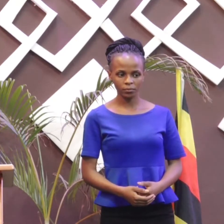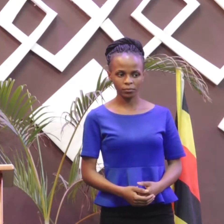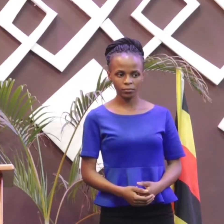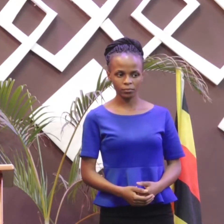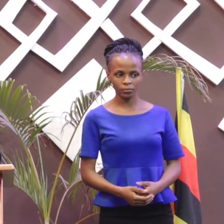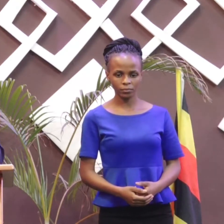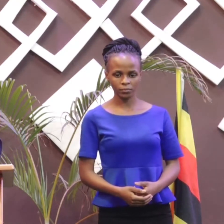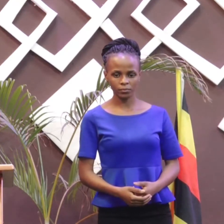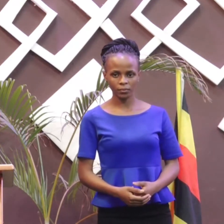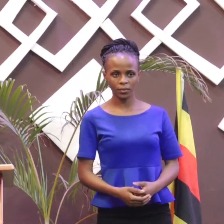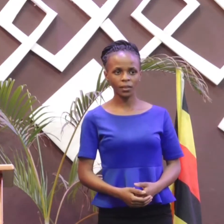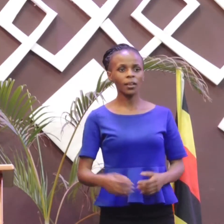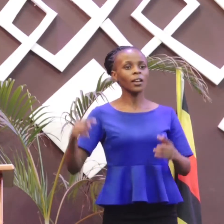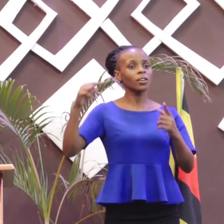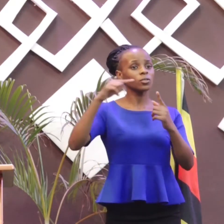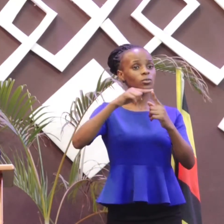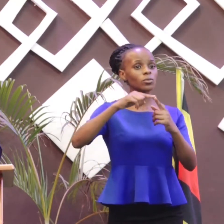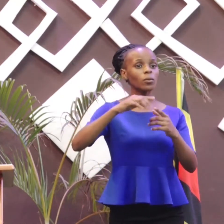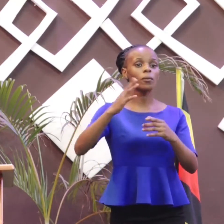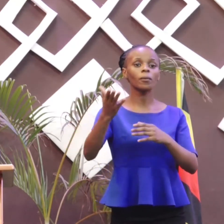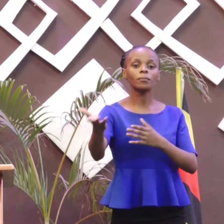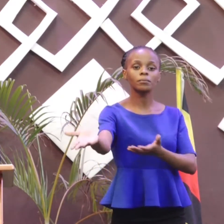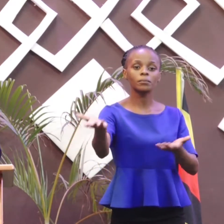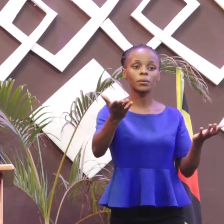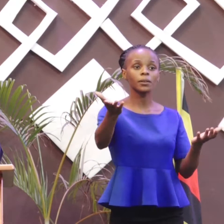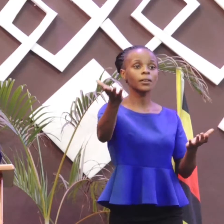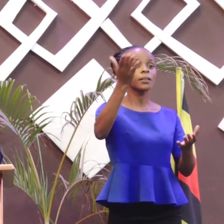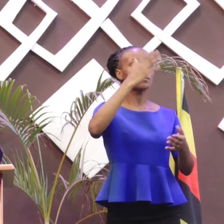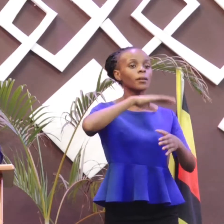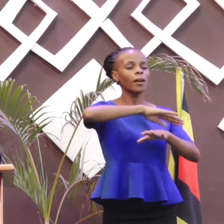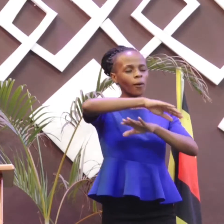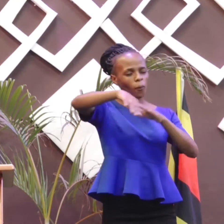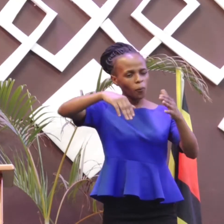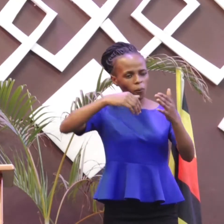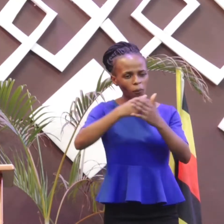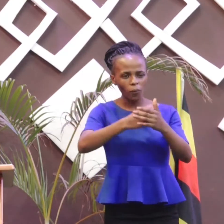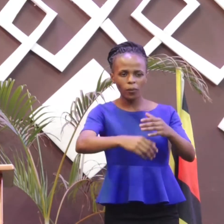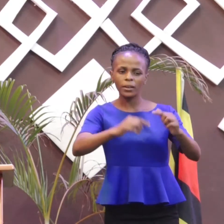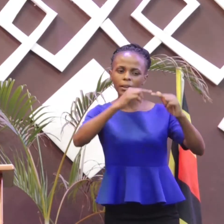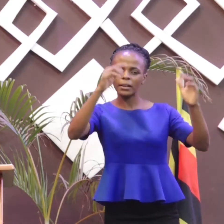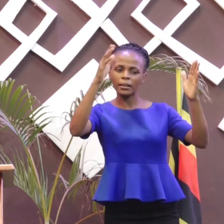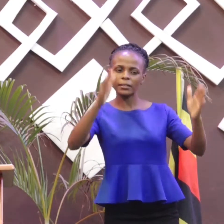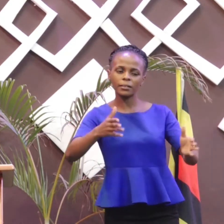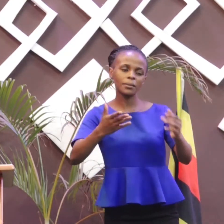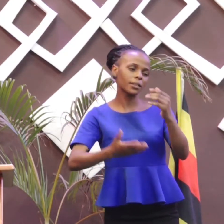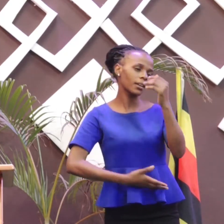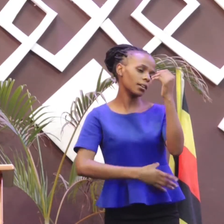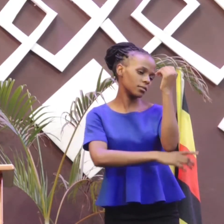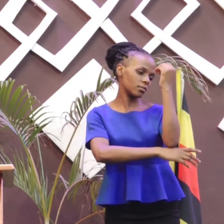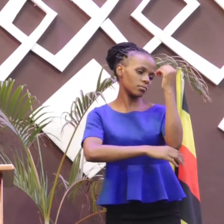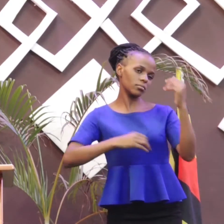birengo obitwala. To restore whatever the enemy had stolen. Okubango okomya